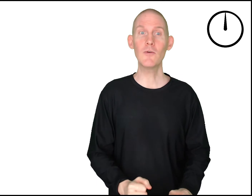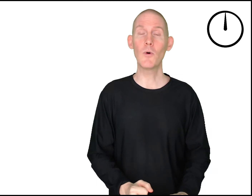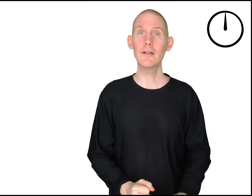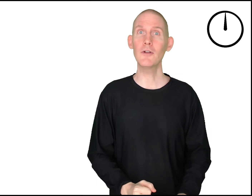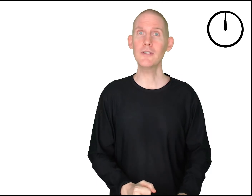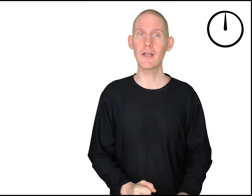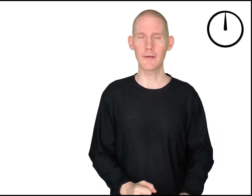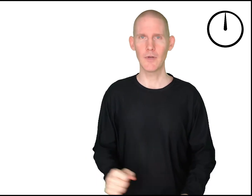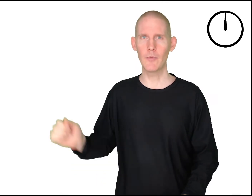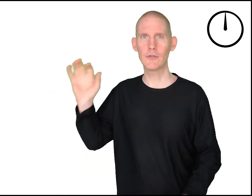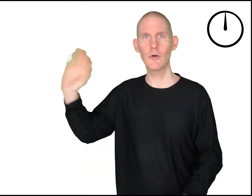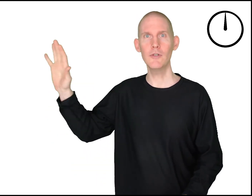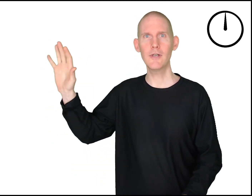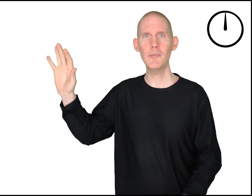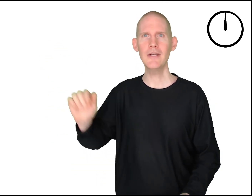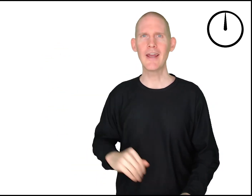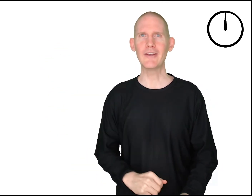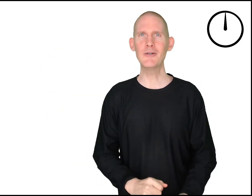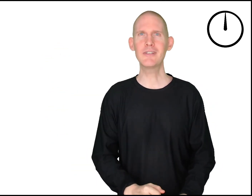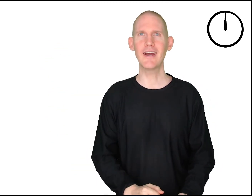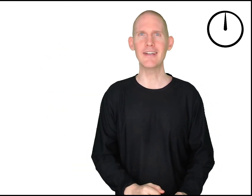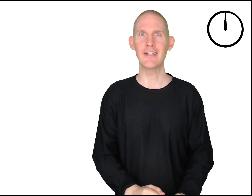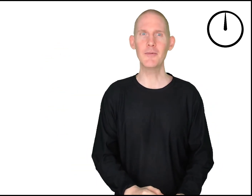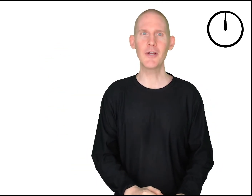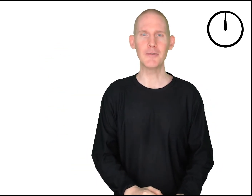what it looks like. I'm going to show you something, and you sign it. Here we go.